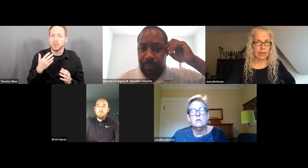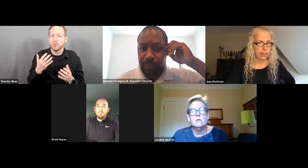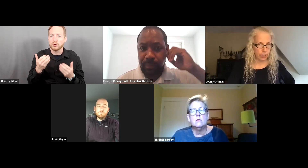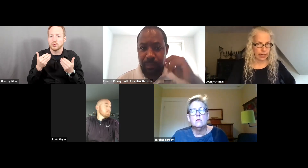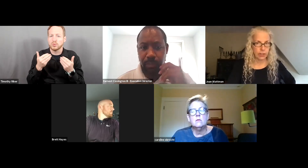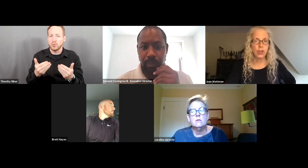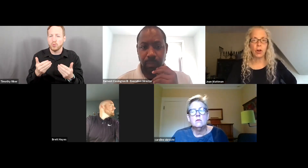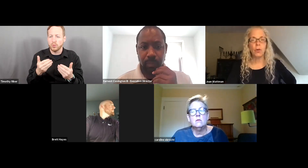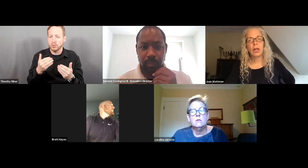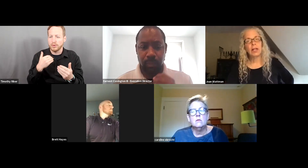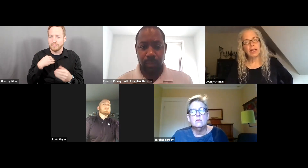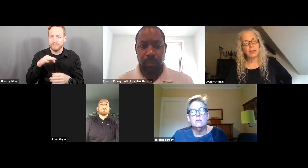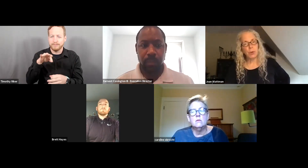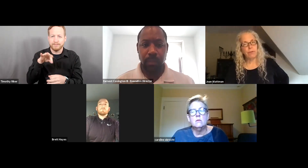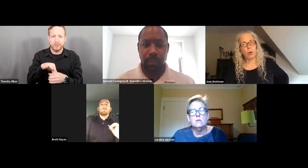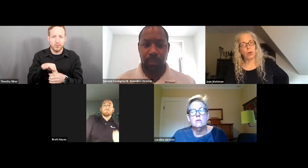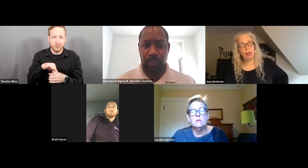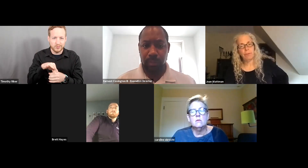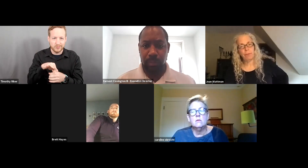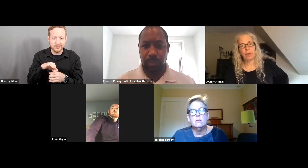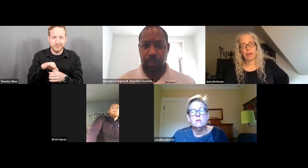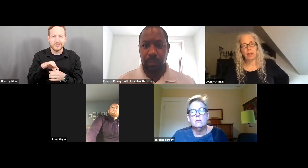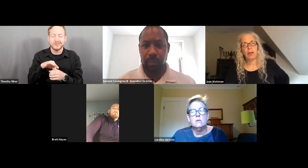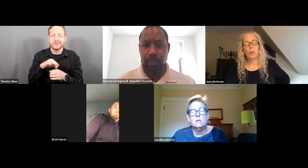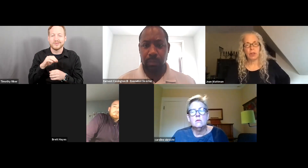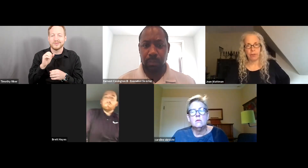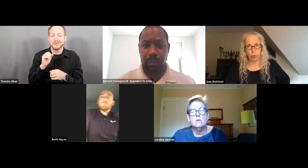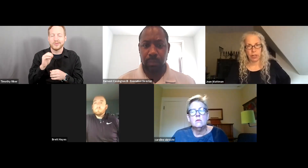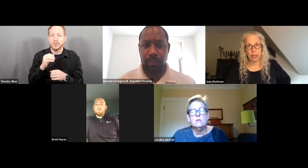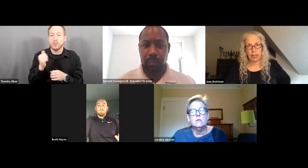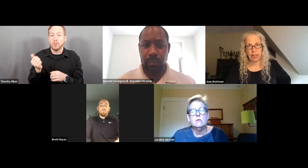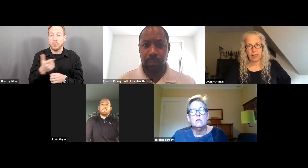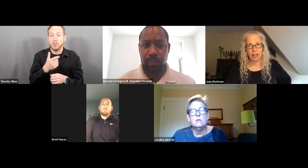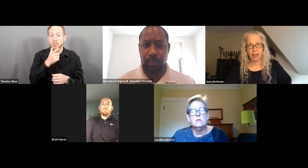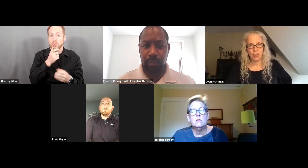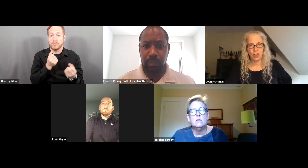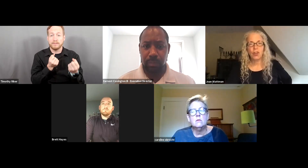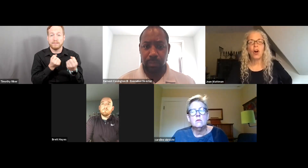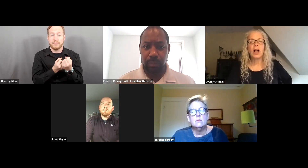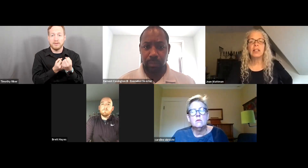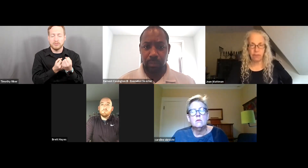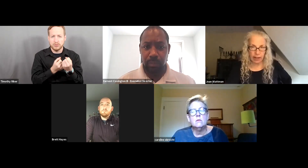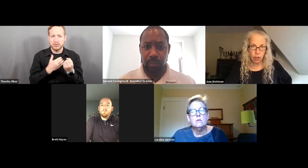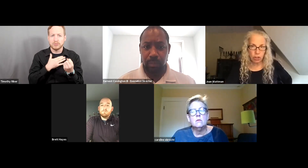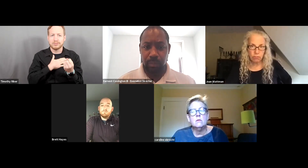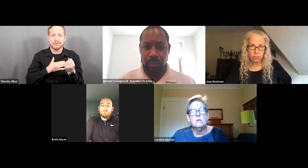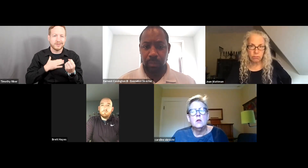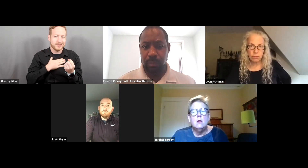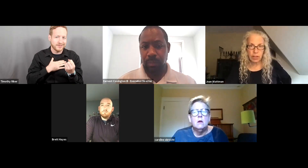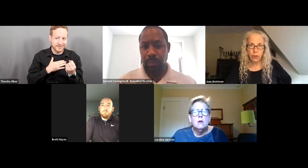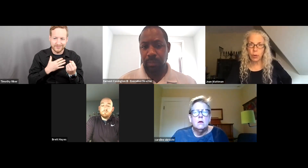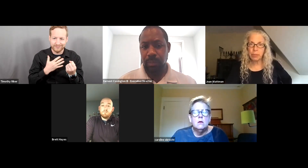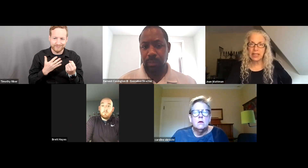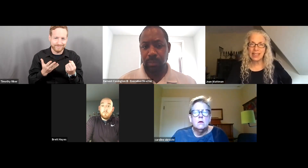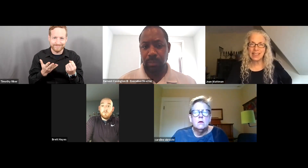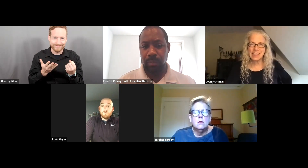I'm not hearing any. So let's move forward with the vote. All in favor?